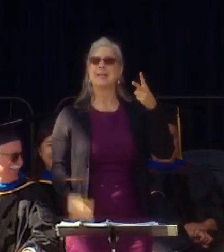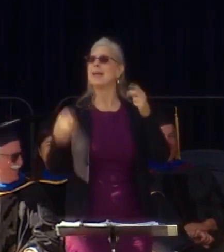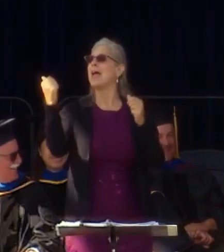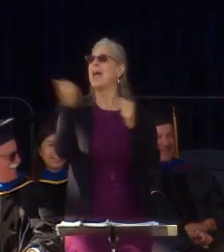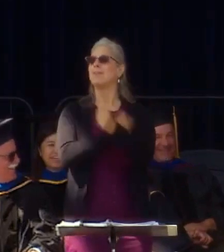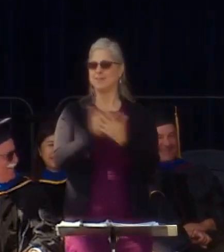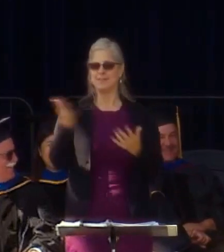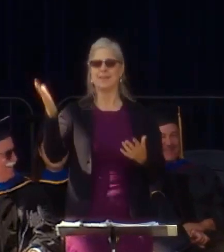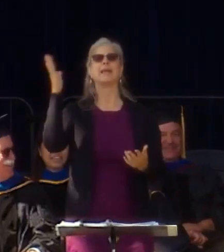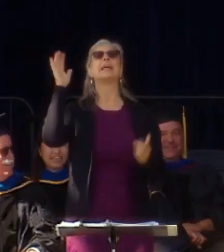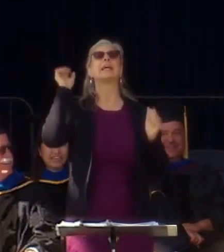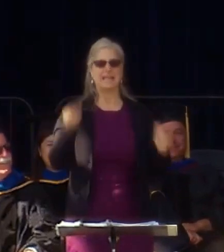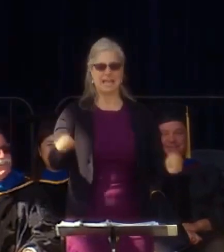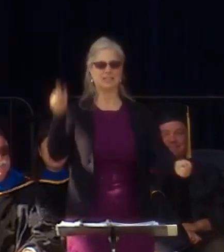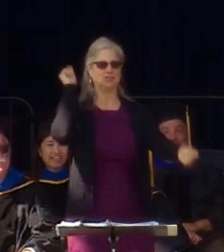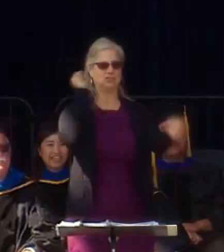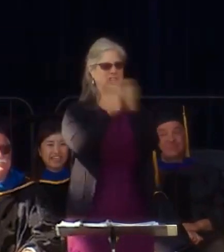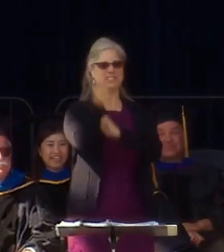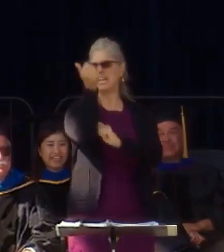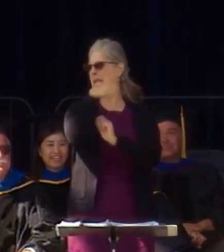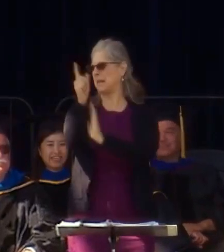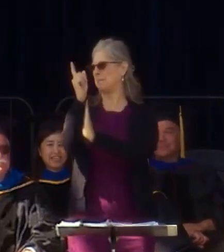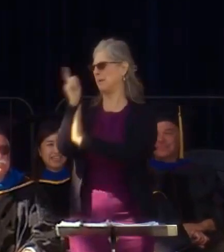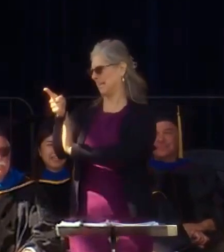everything can change in a moment.